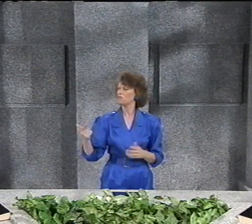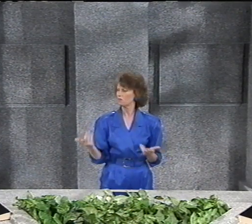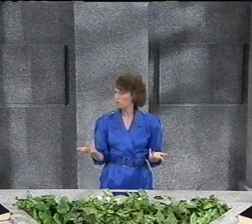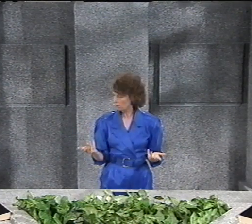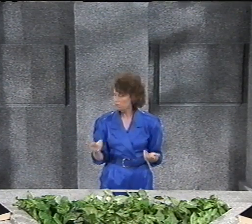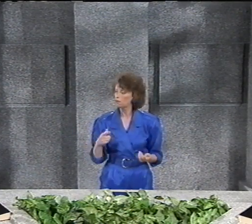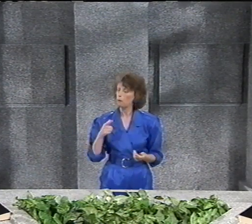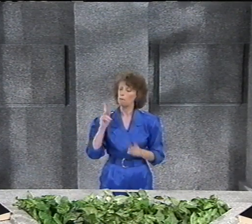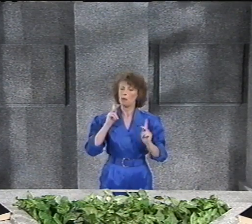responses.